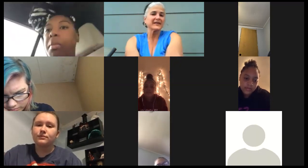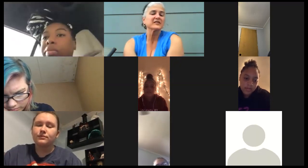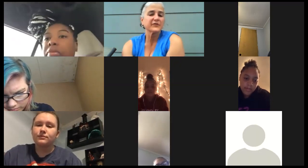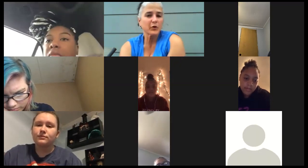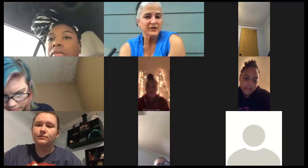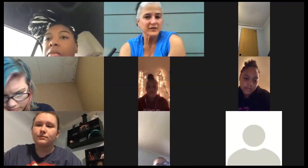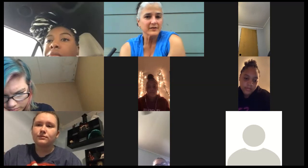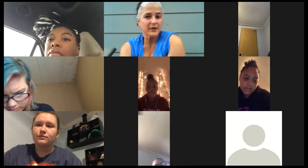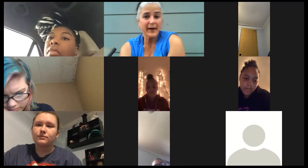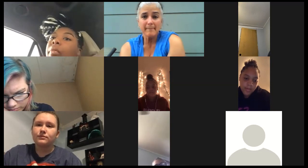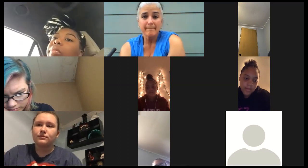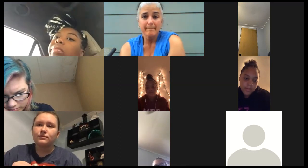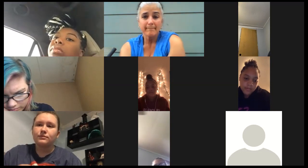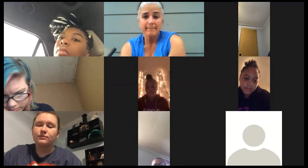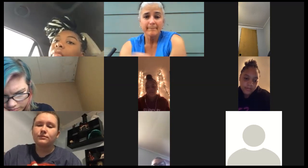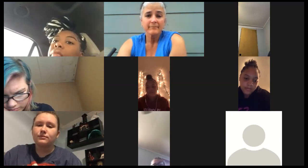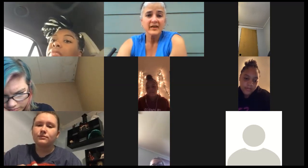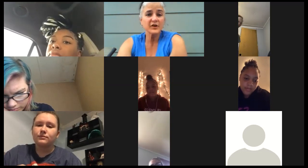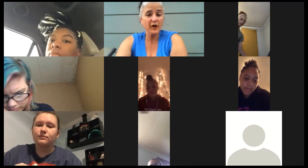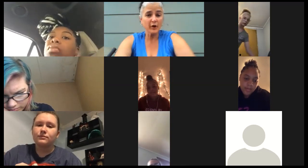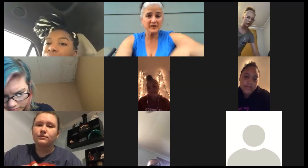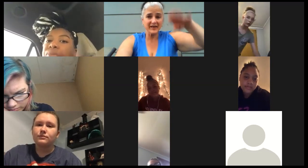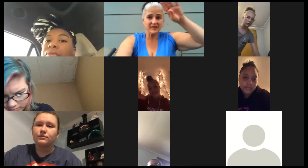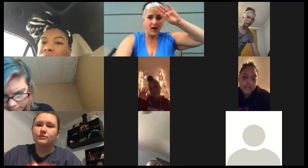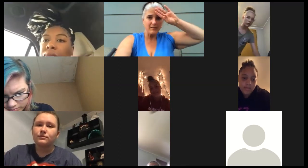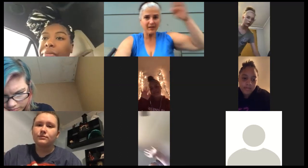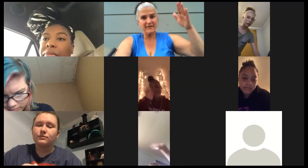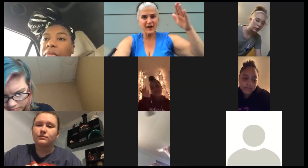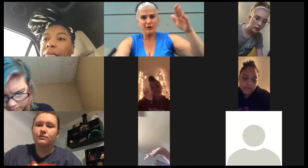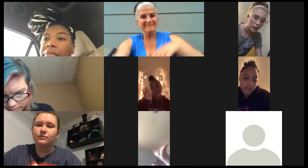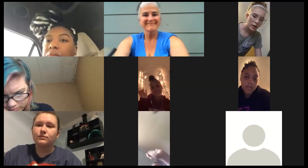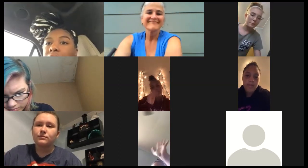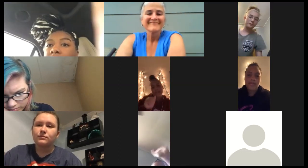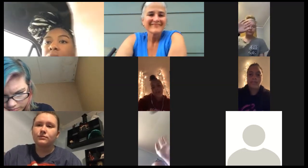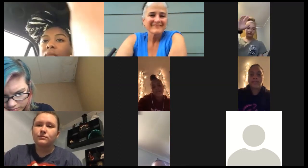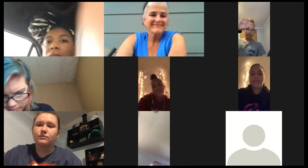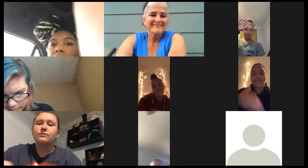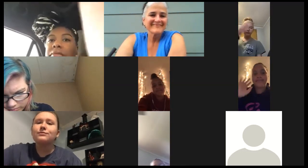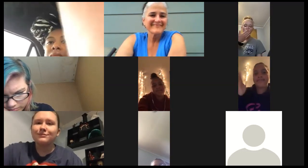around if anybody has a few more questions. Okay? So y'all are dismissed. Love you.